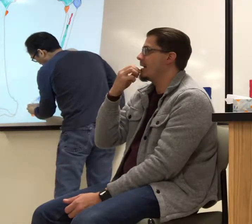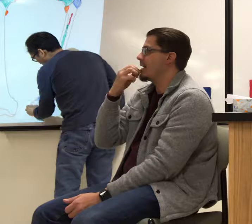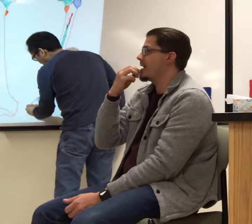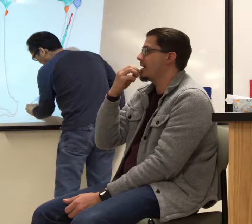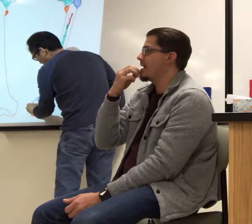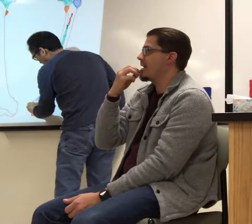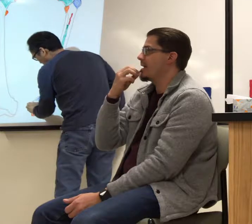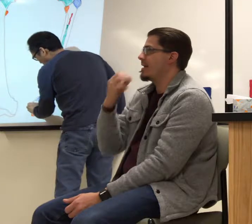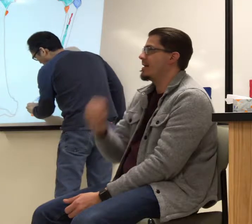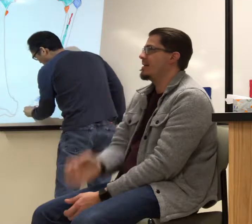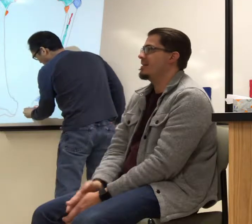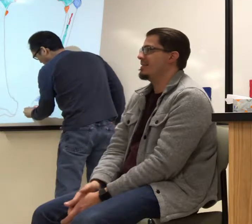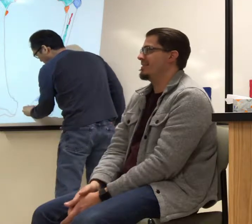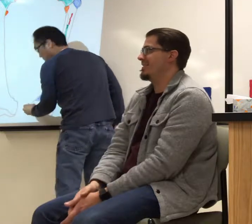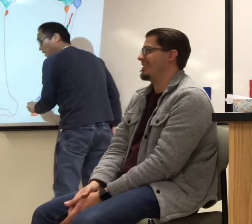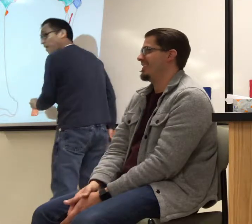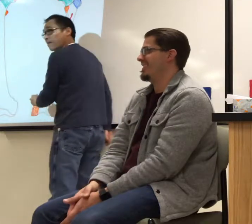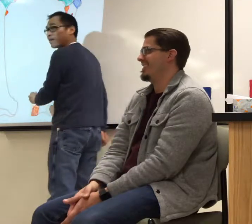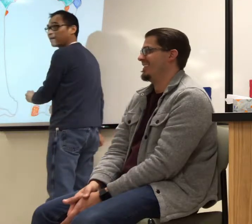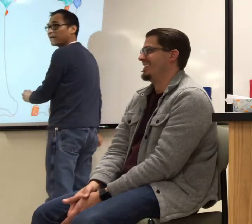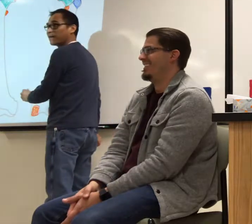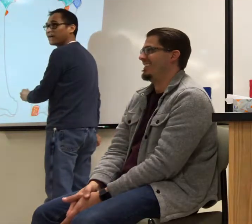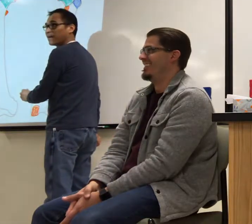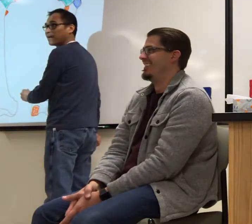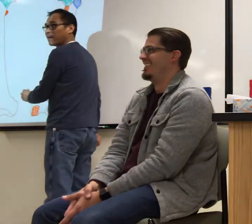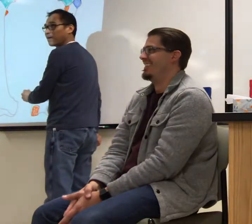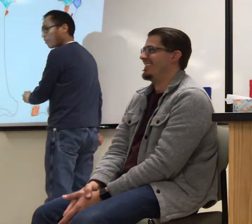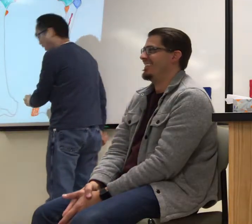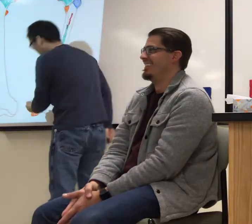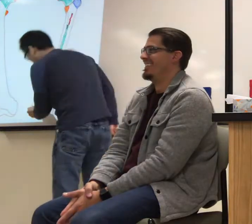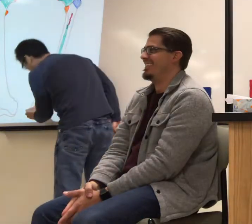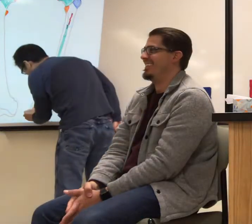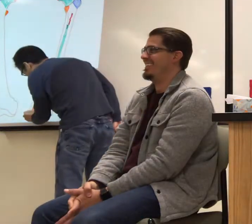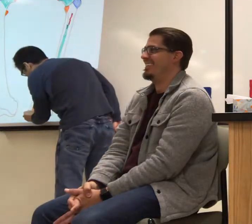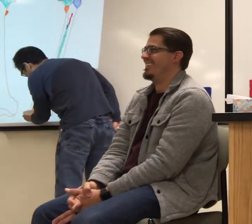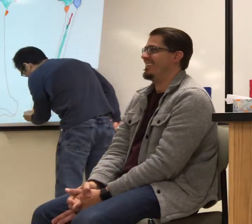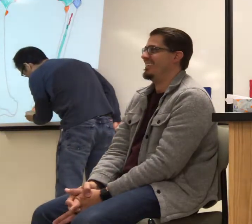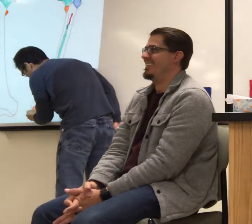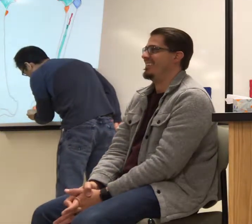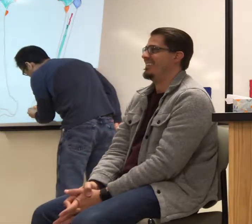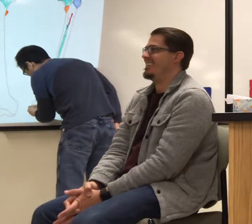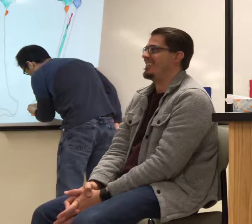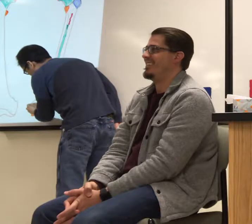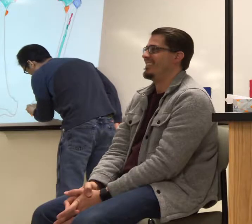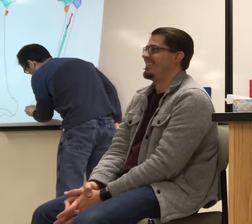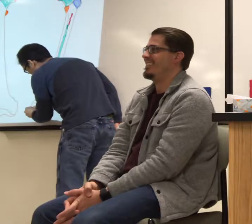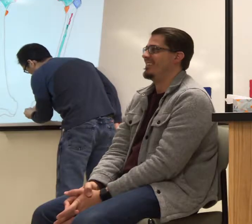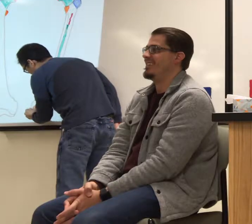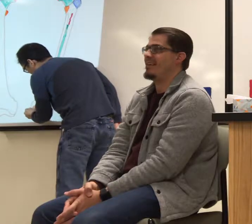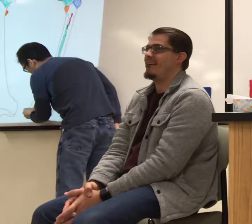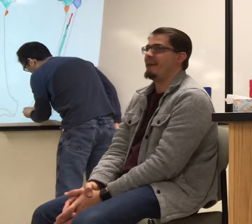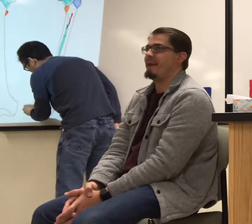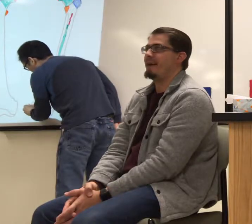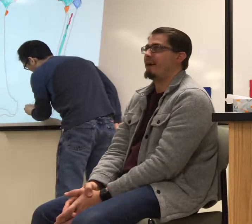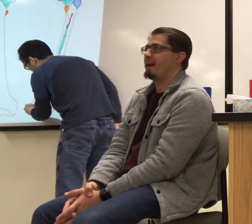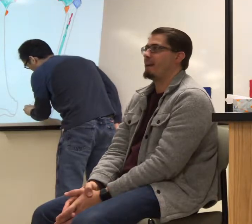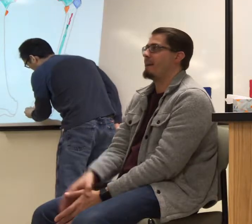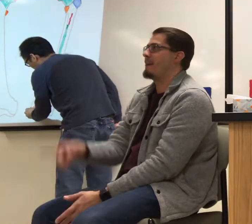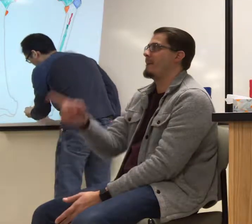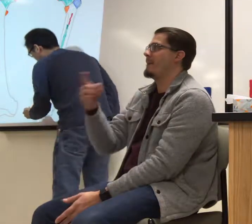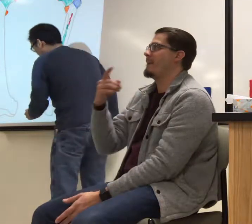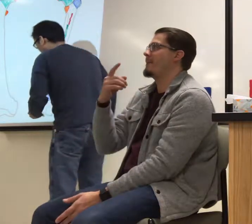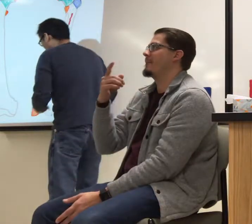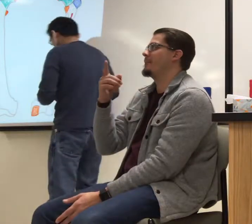more? I don't know. Do they waddle? I haven't heard that. Yeah. Okay. I mean, when you get like at the very end.